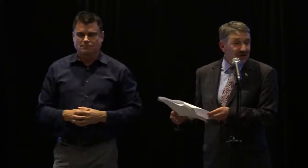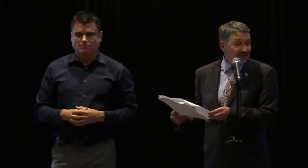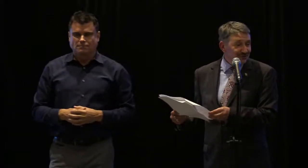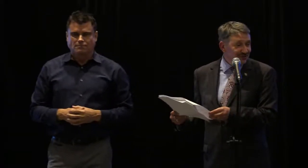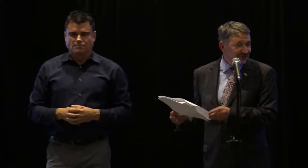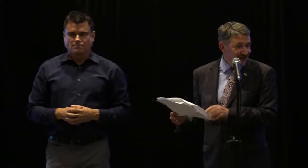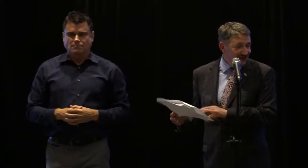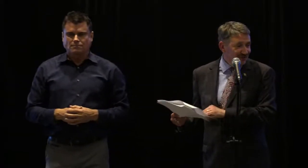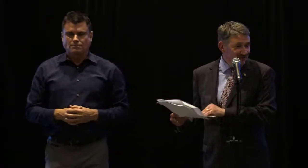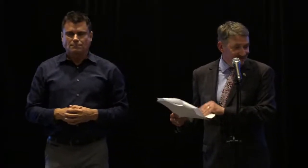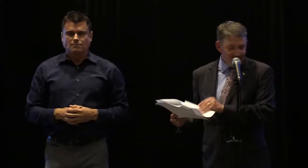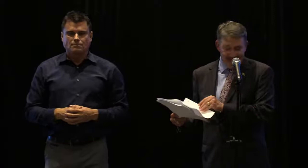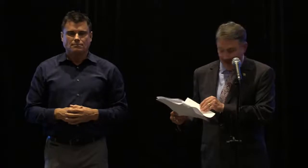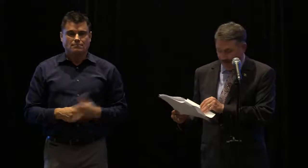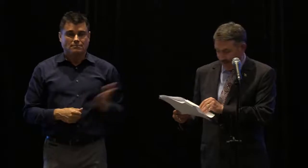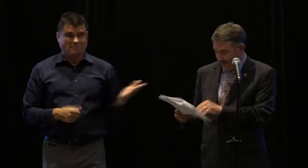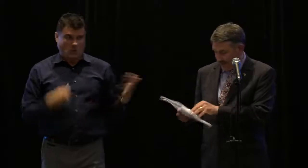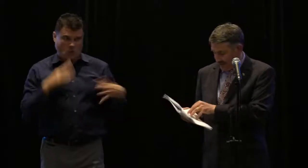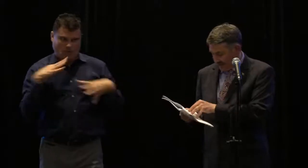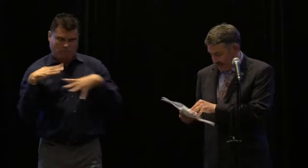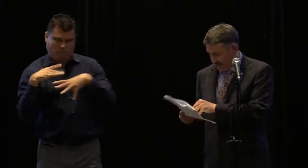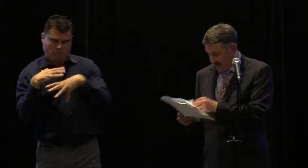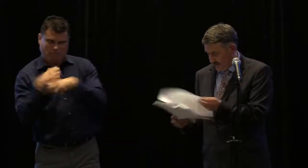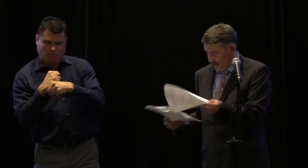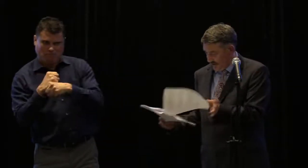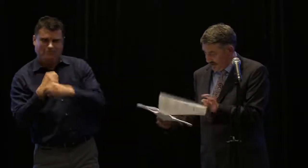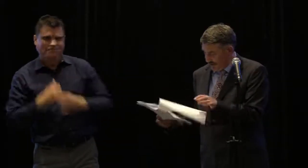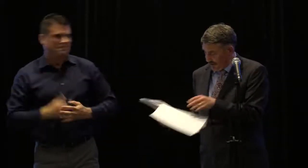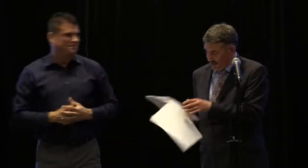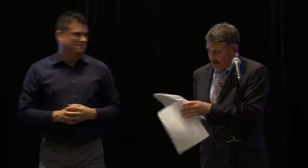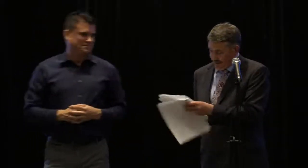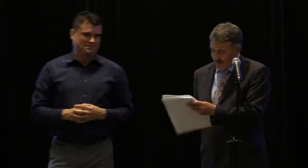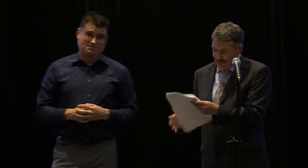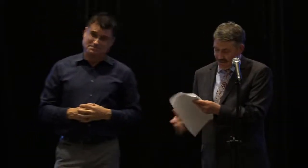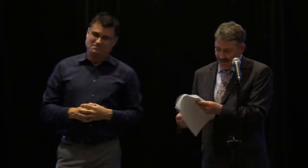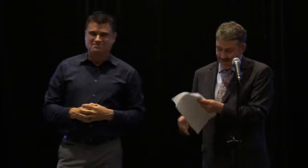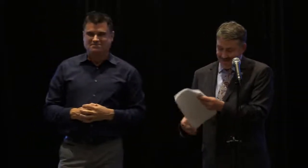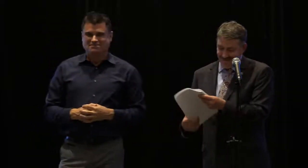I'm going to conclude now, which you'll be happy about.